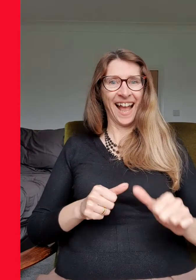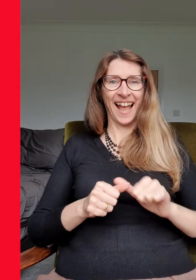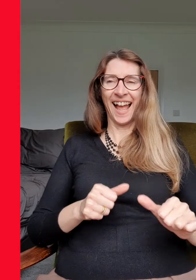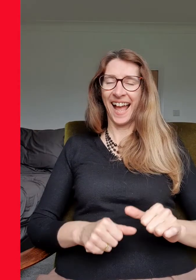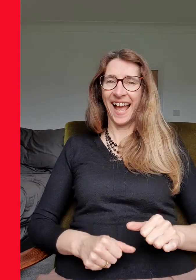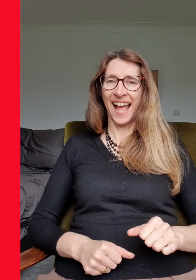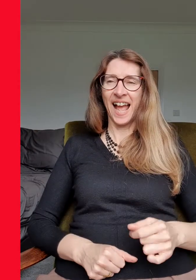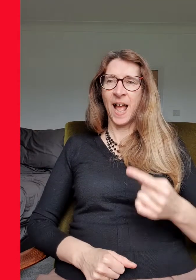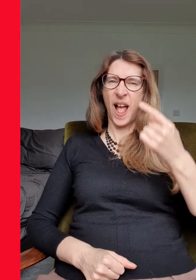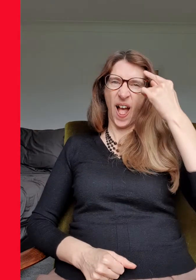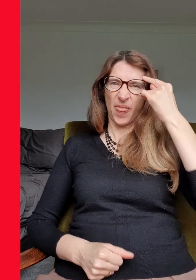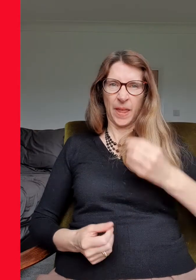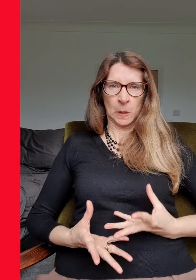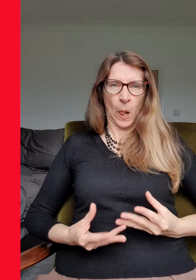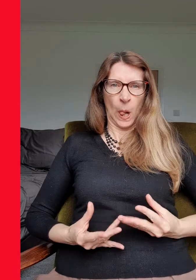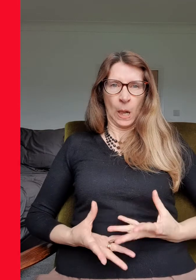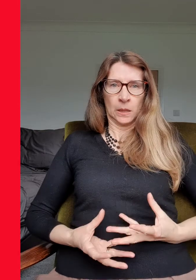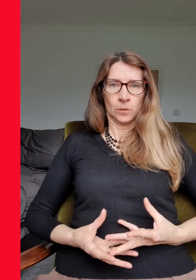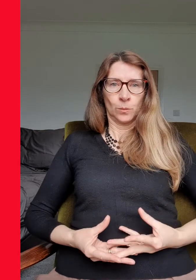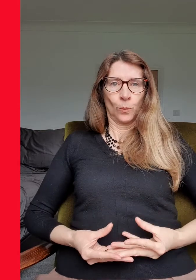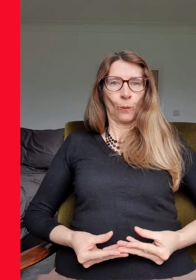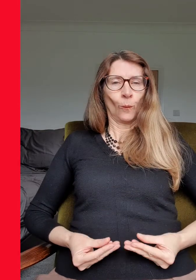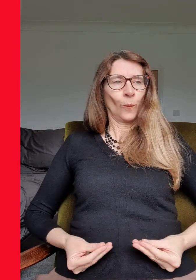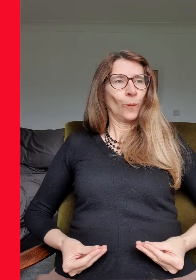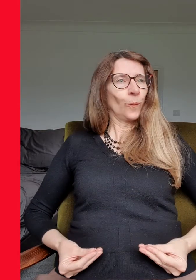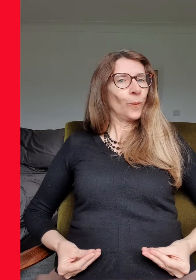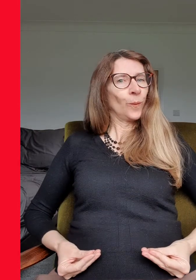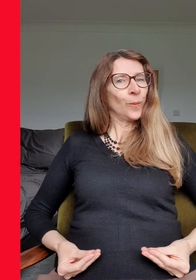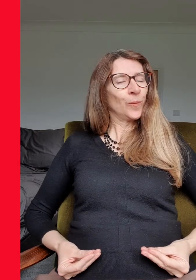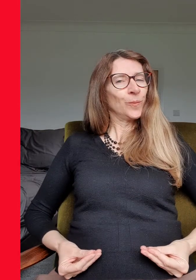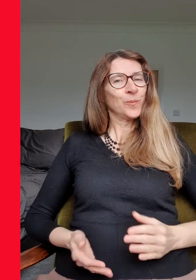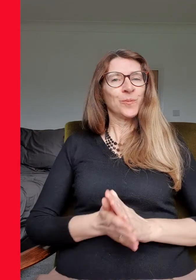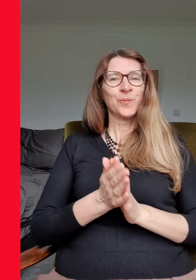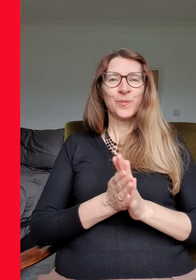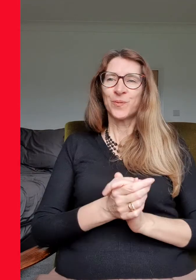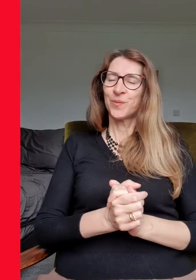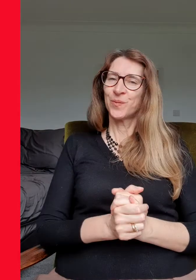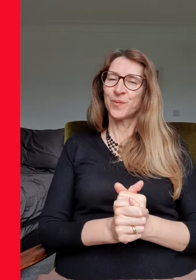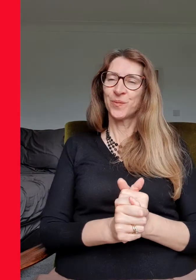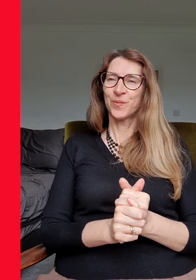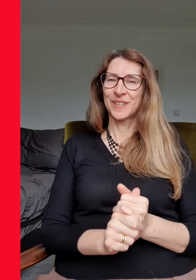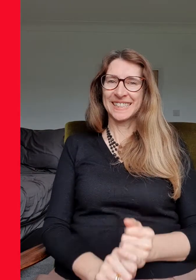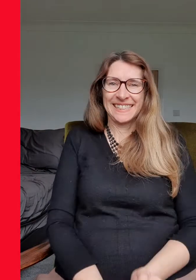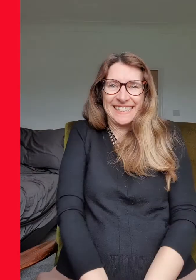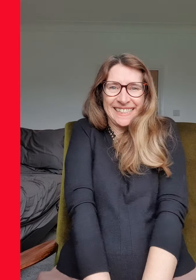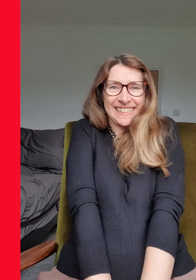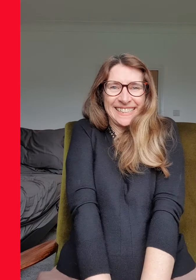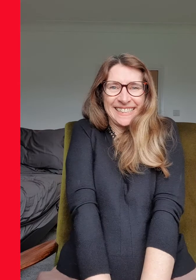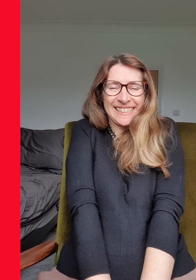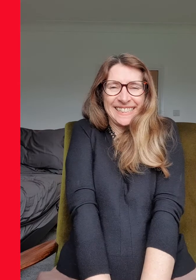Jojo. "I think the unhappy butterflies have stopped flying around and gone to sleep," he said,